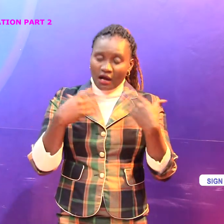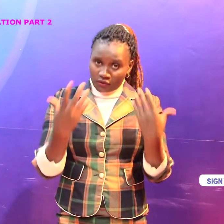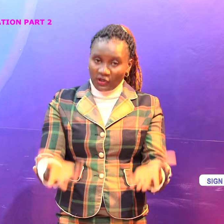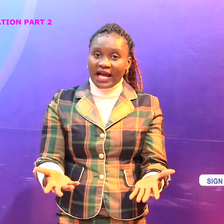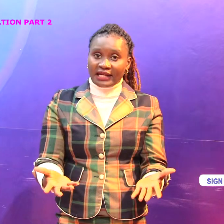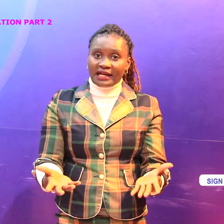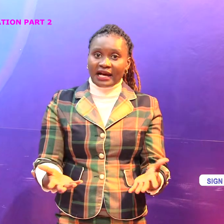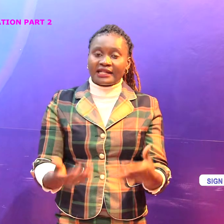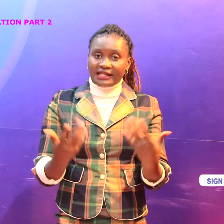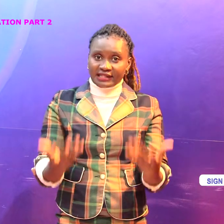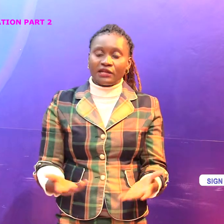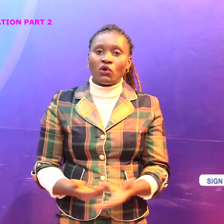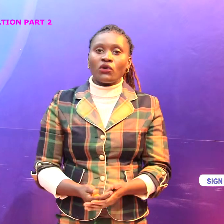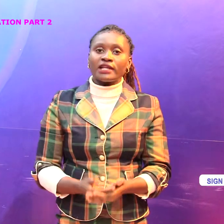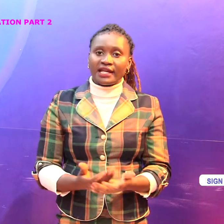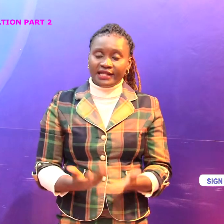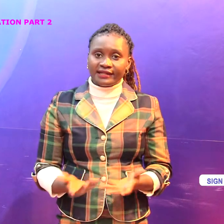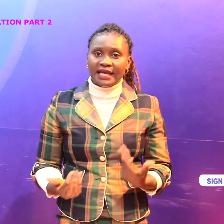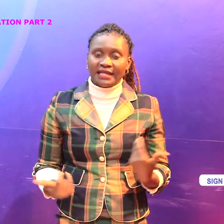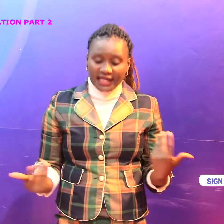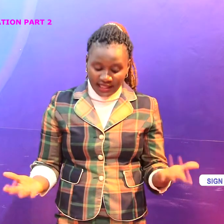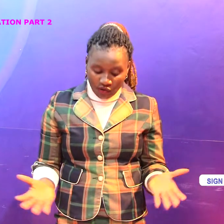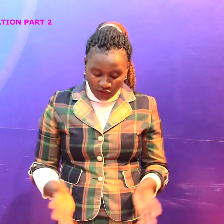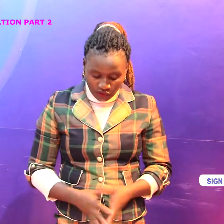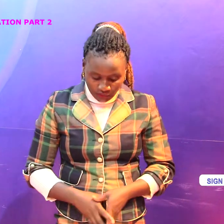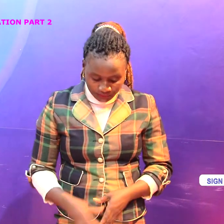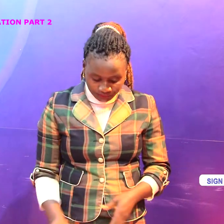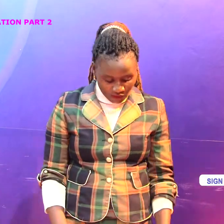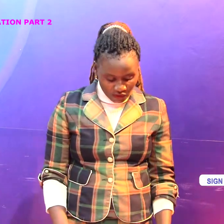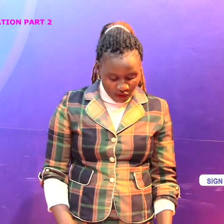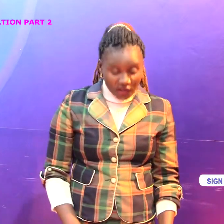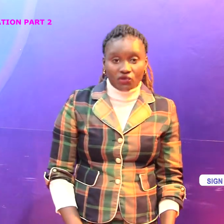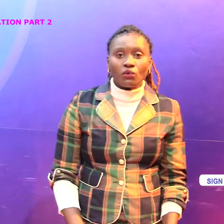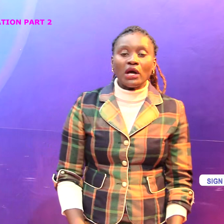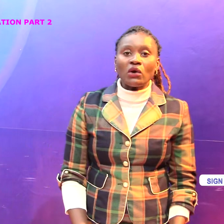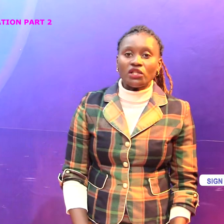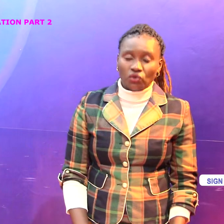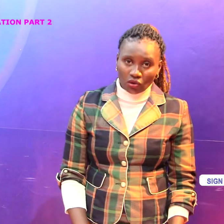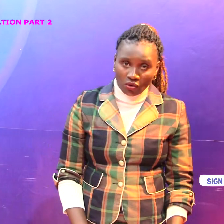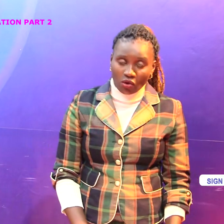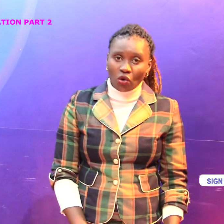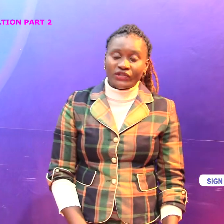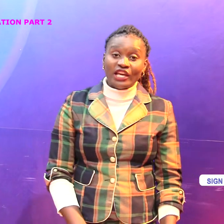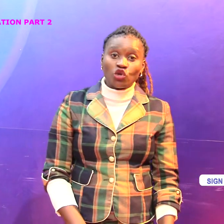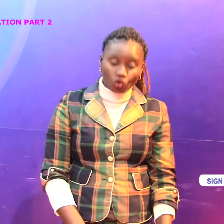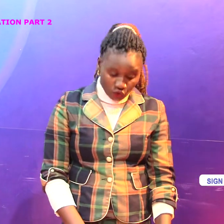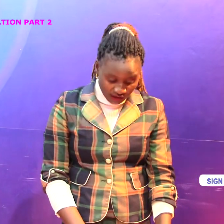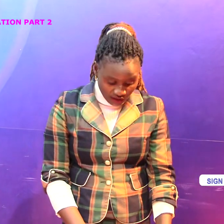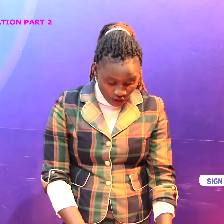we learn and understand more on Kenyan Sign Language. So we are going to look on the use